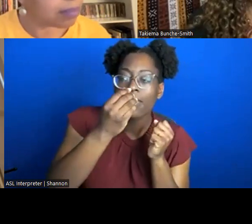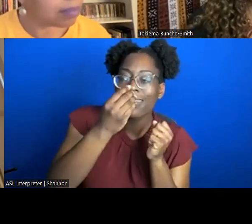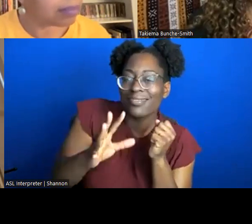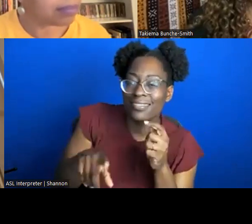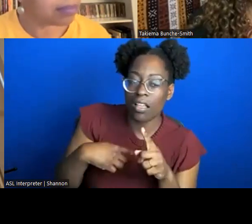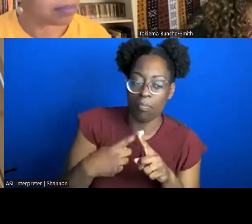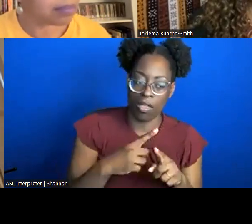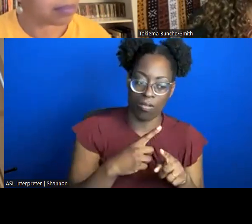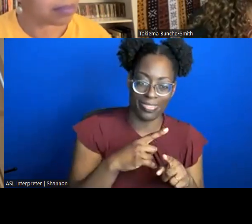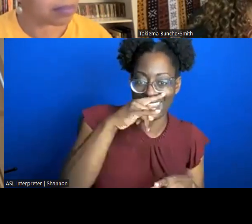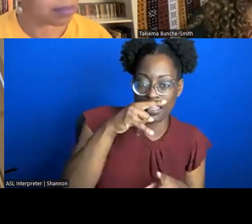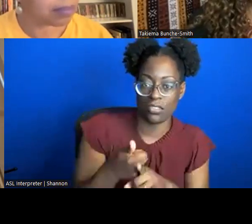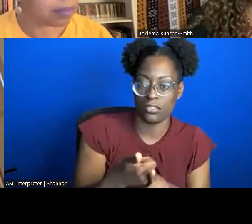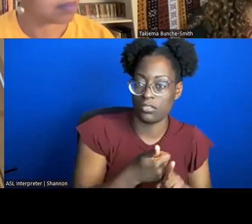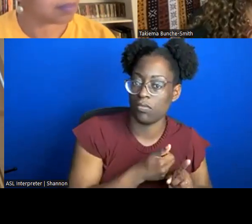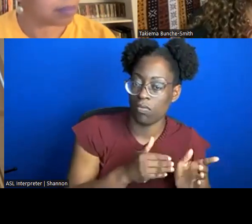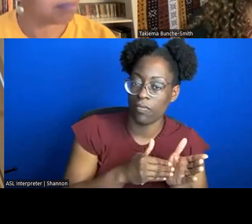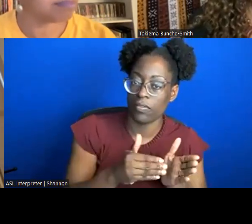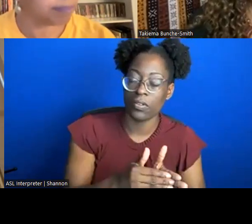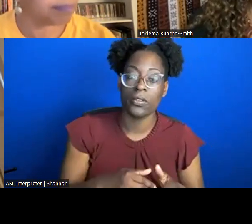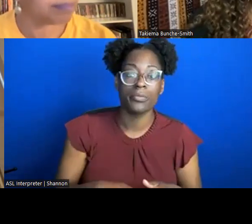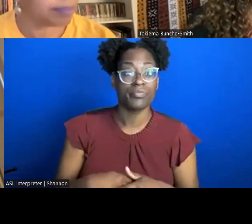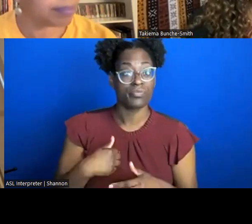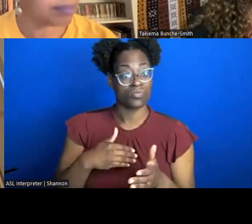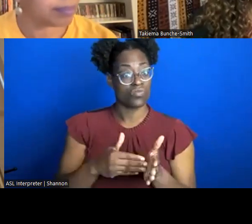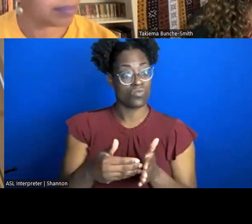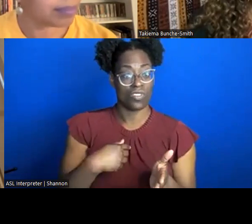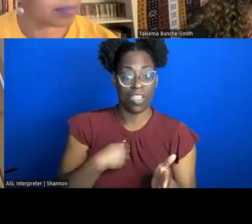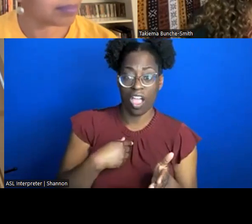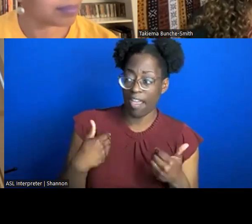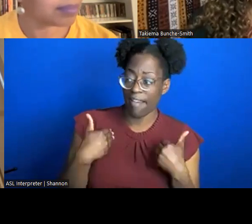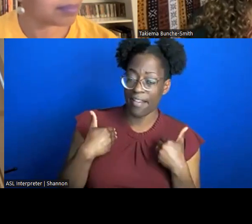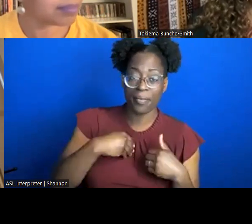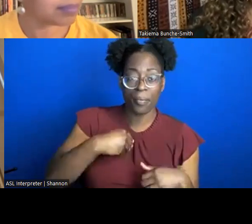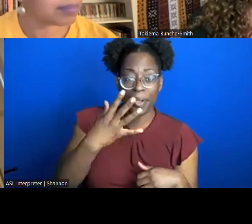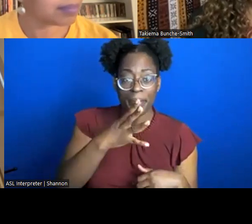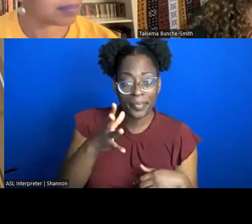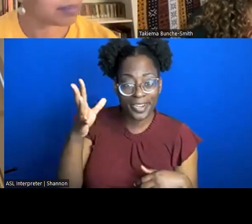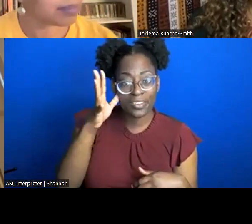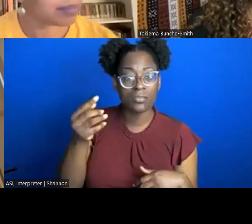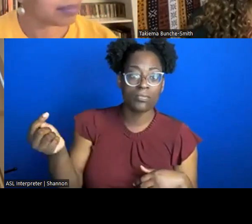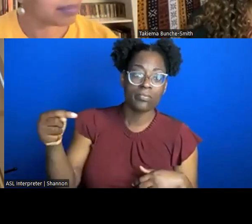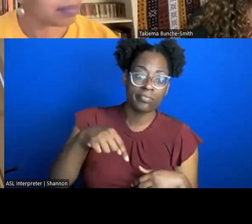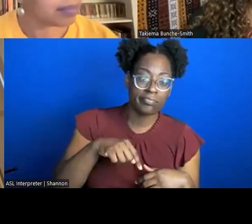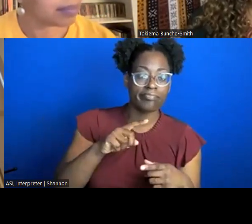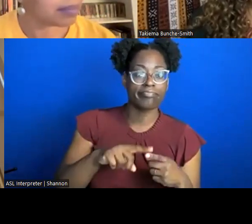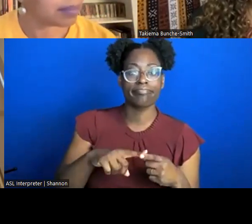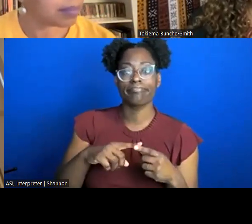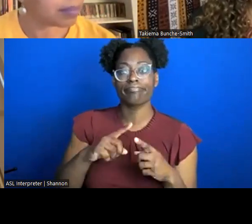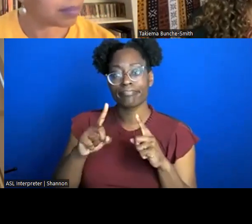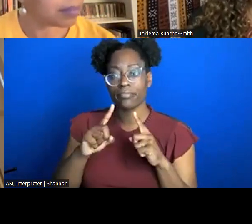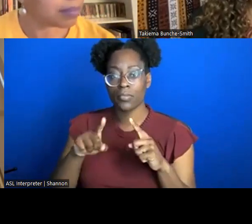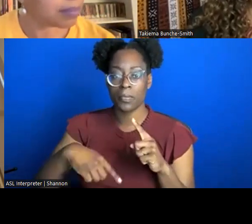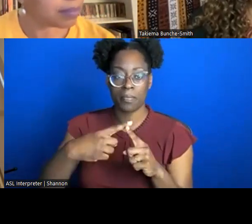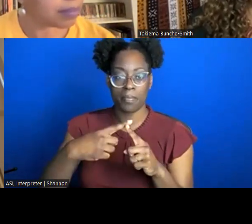a white supremacy problem. This is an anti-Blackness problem. This is a problem of white folks. So if we can get